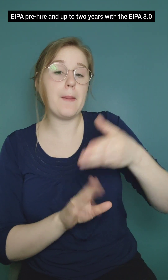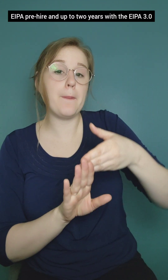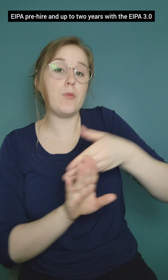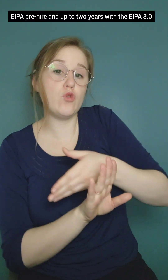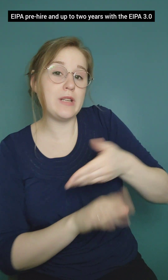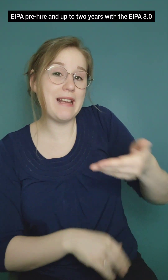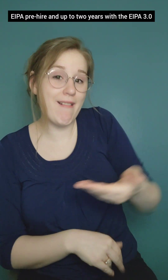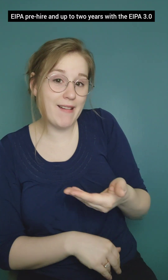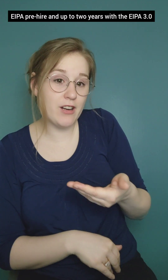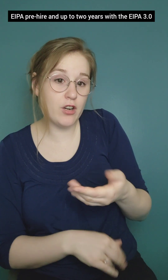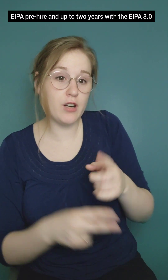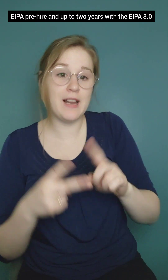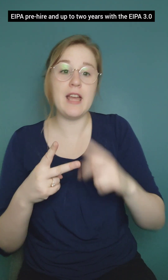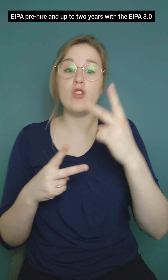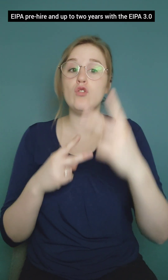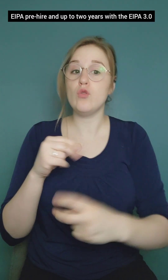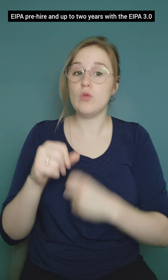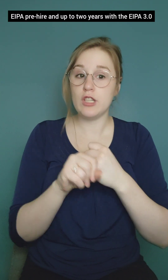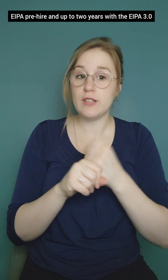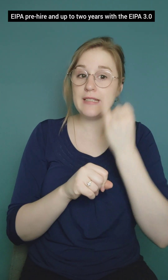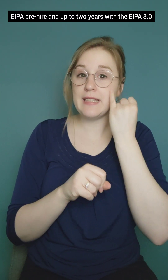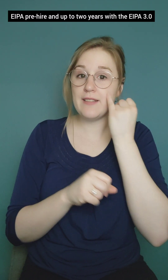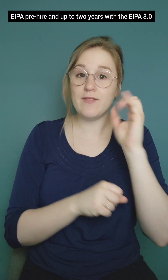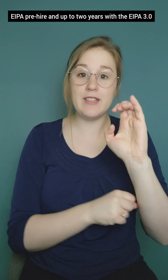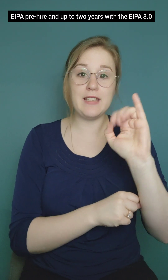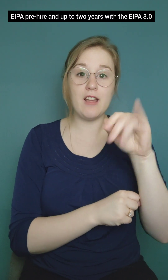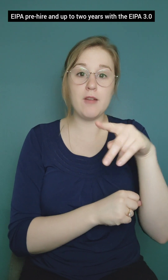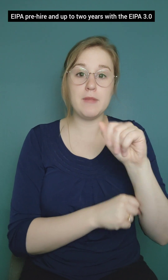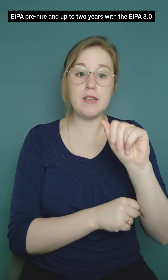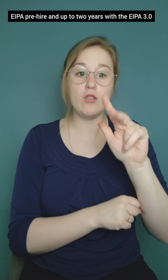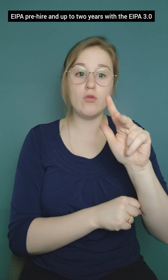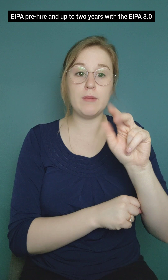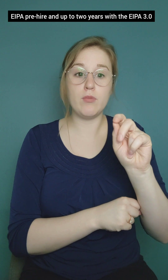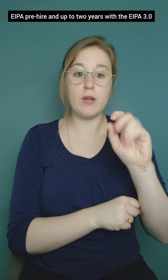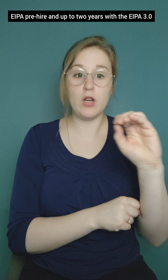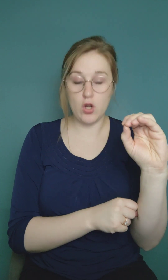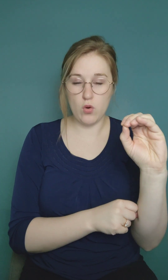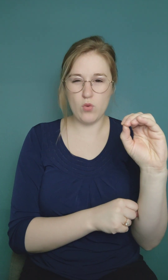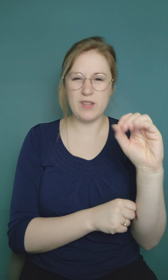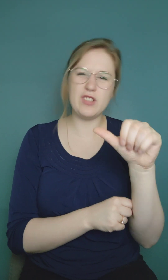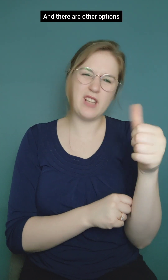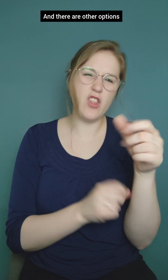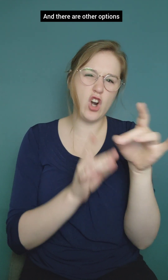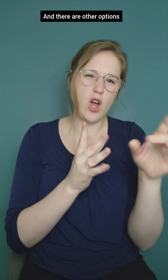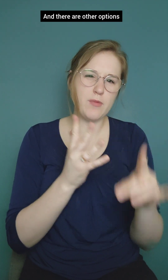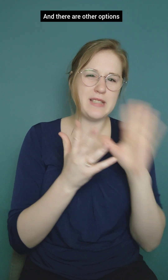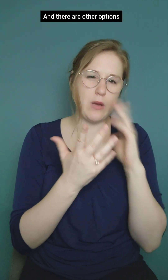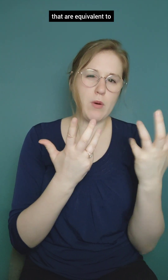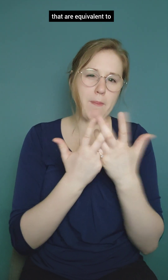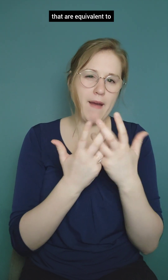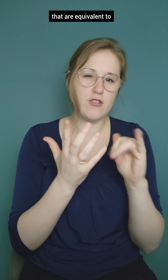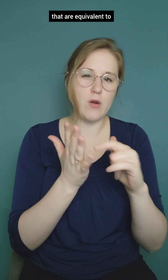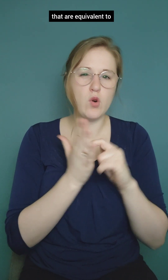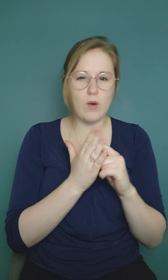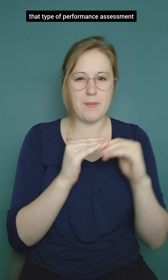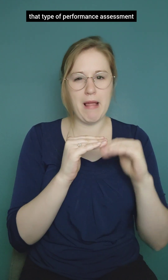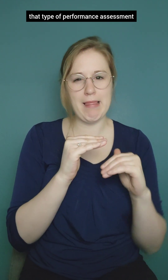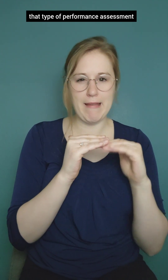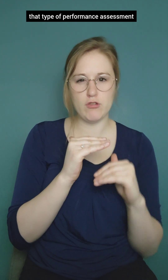EIPA pre-hire, and up to 2 years with the EIPA 3.0. And there are other options that are equivalent to that type of